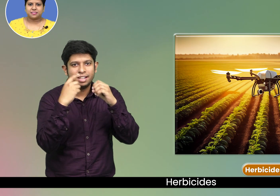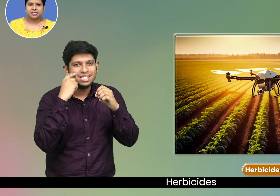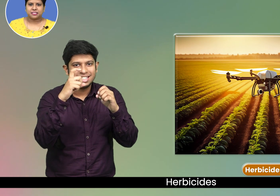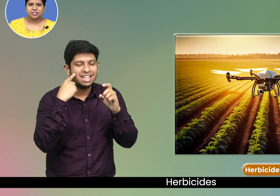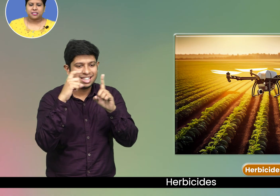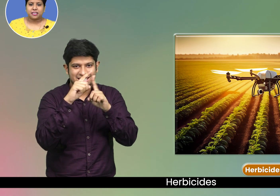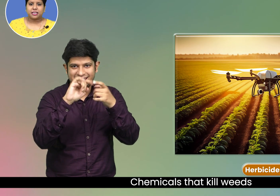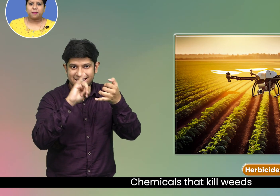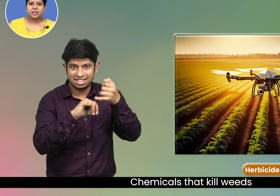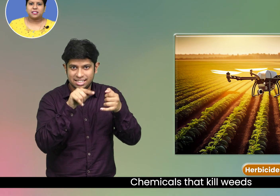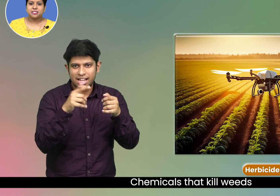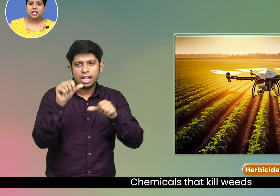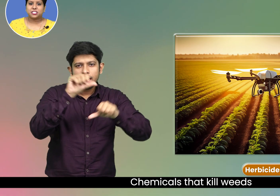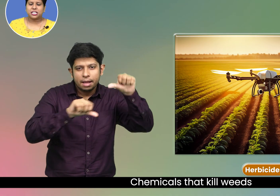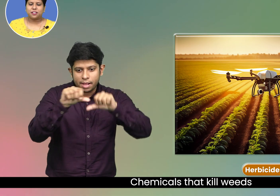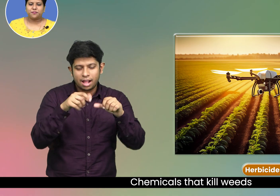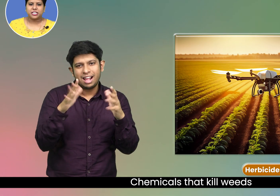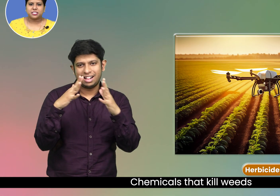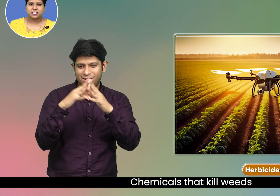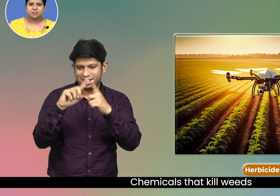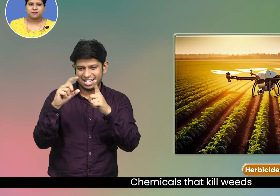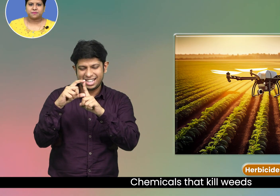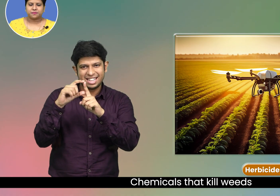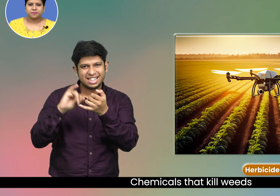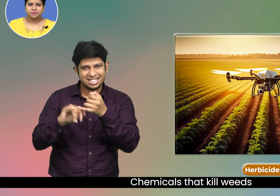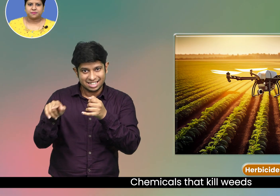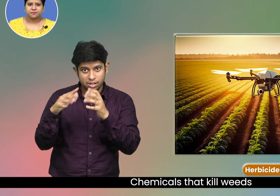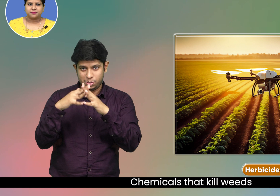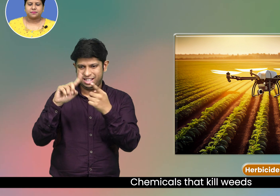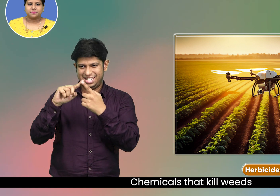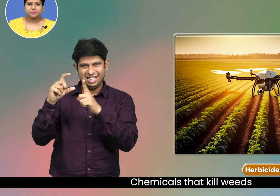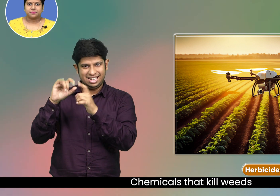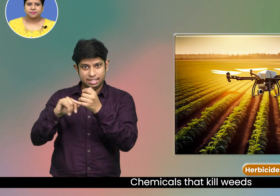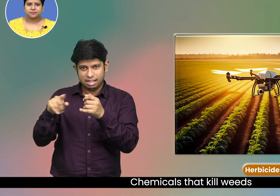Herbicides, chemicals that kill weeds.